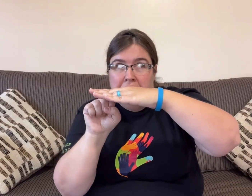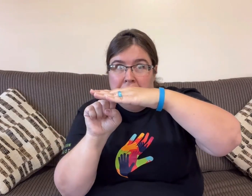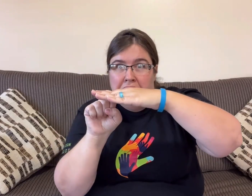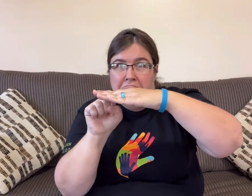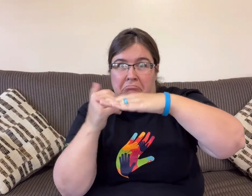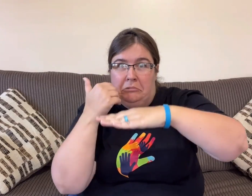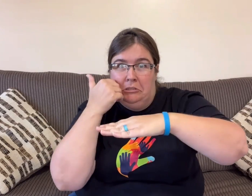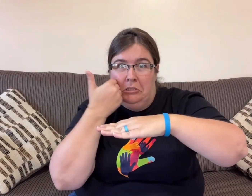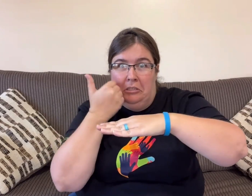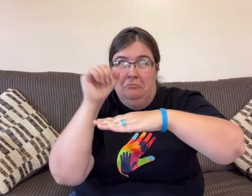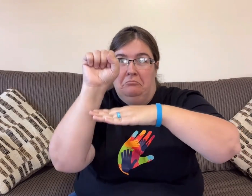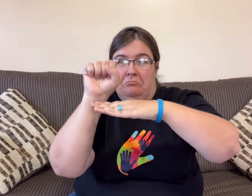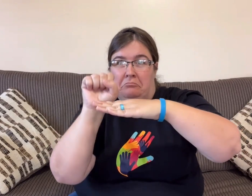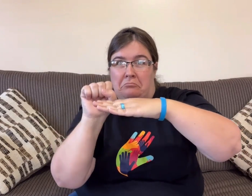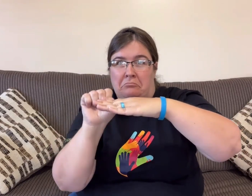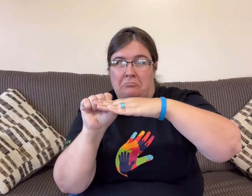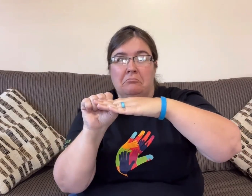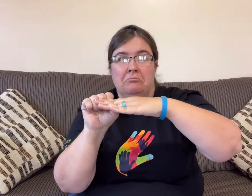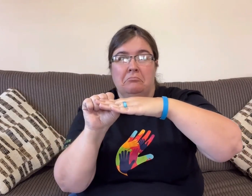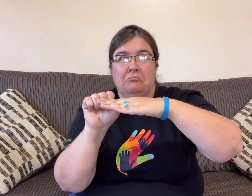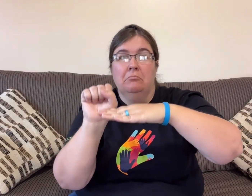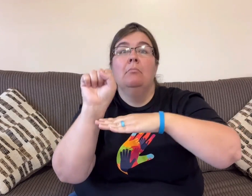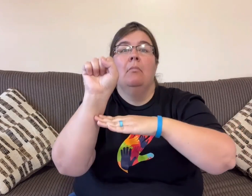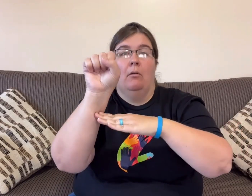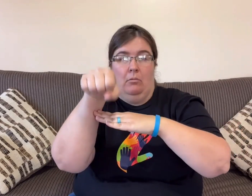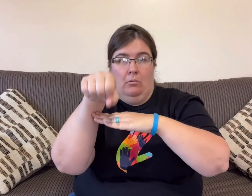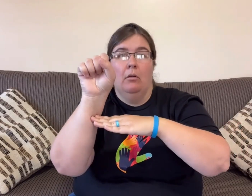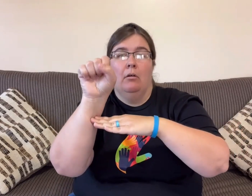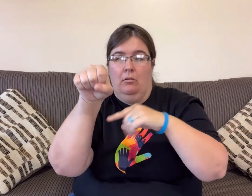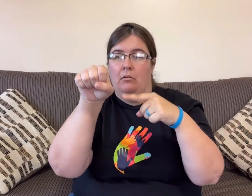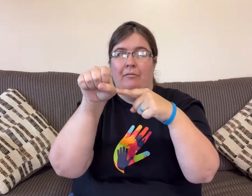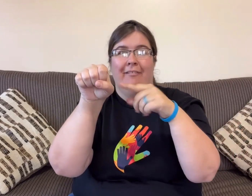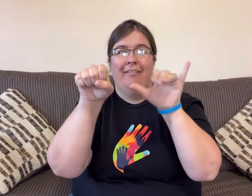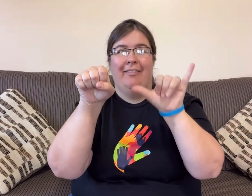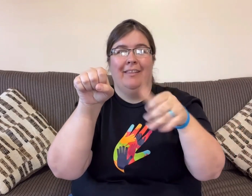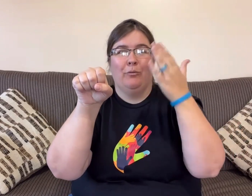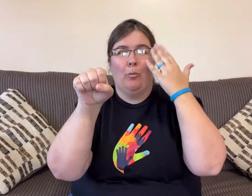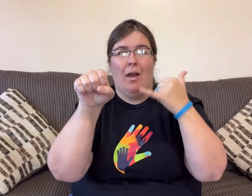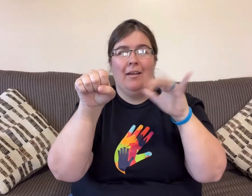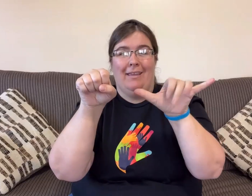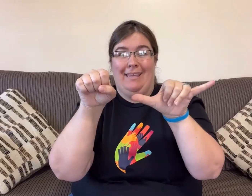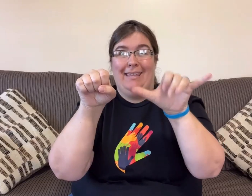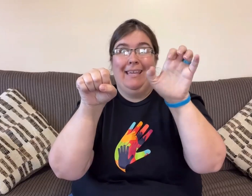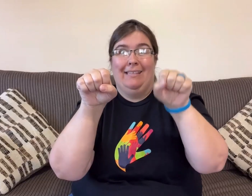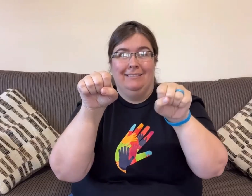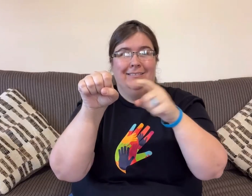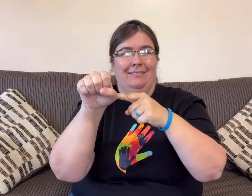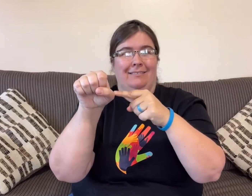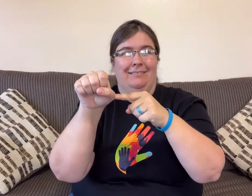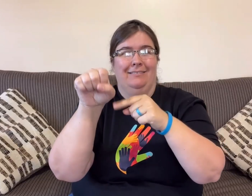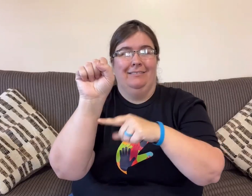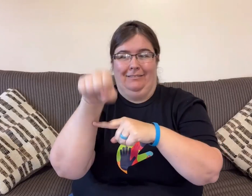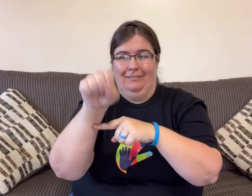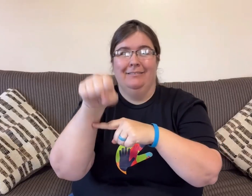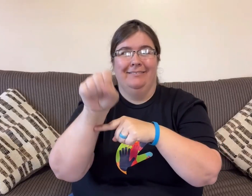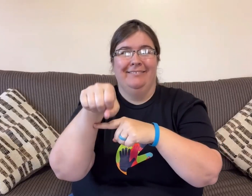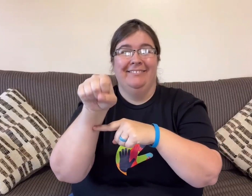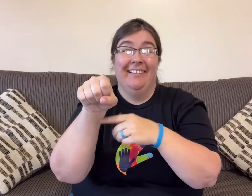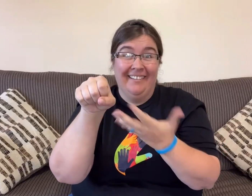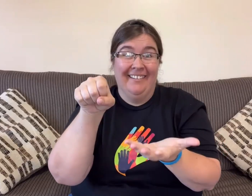someone's shy. It just disappears. And the head nodding is why the sign is yes. The sign for yes is this.